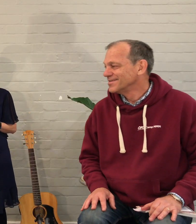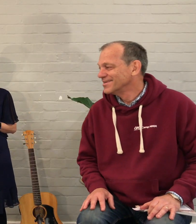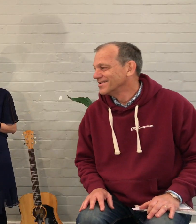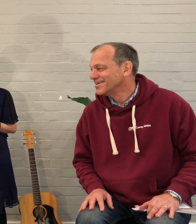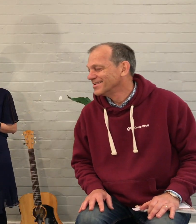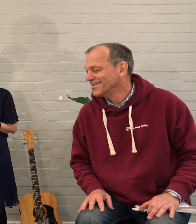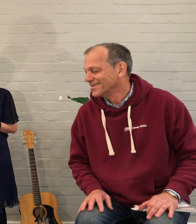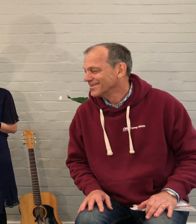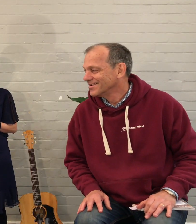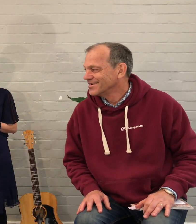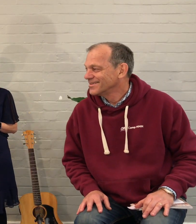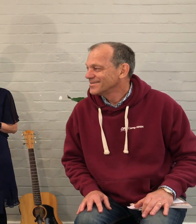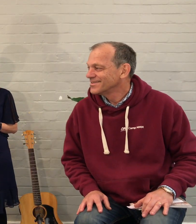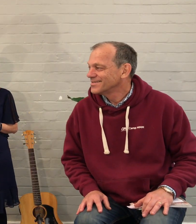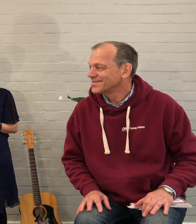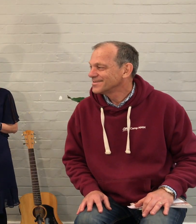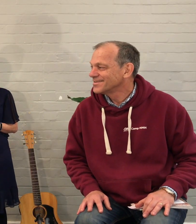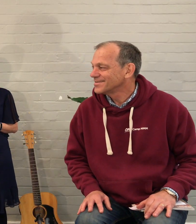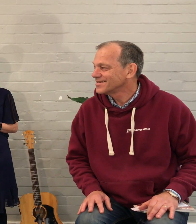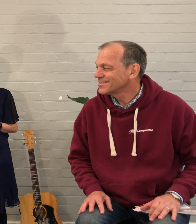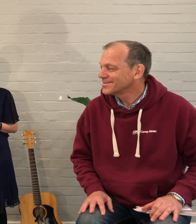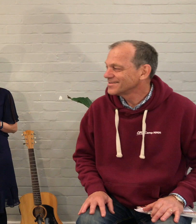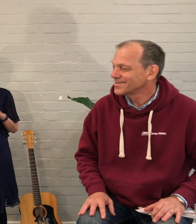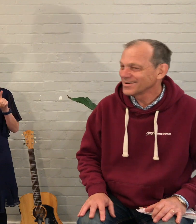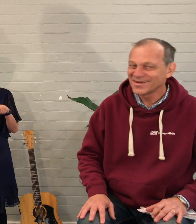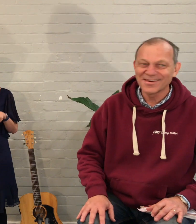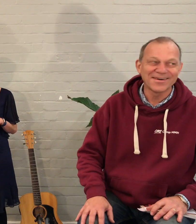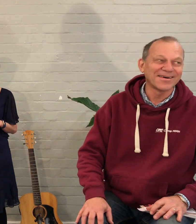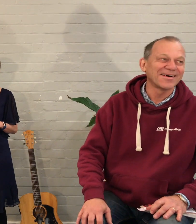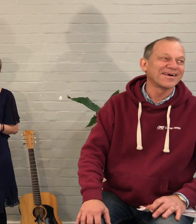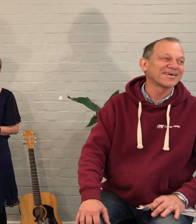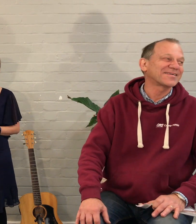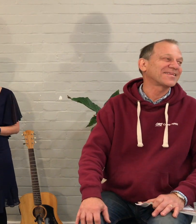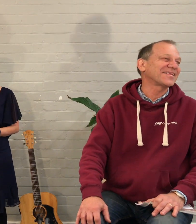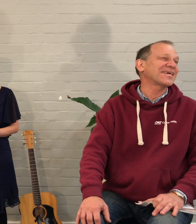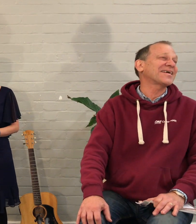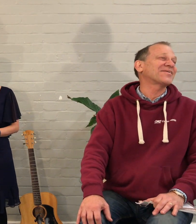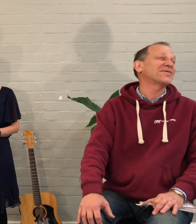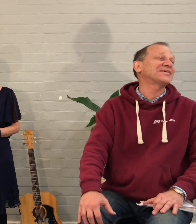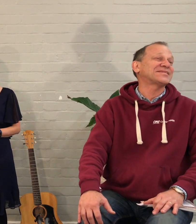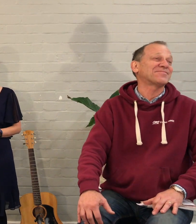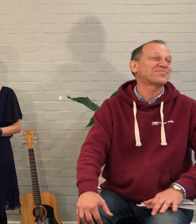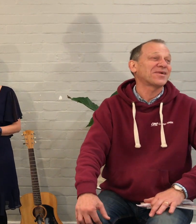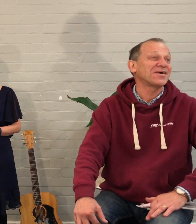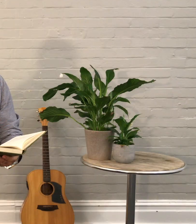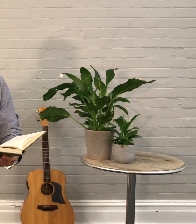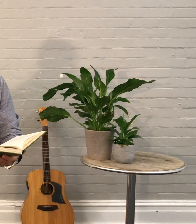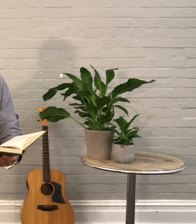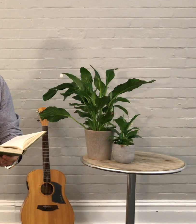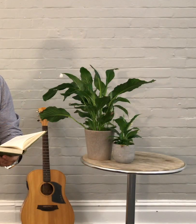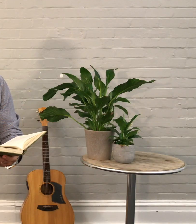Sorry, I'm losing the plot. Oh, I feel like I need to start again. Oh, no, that was great. Yeah, what's your